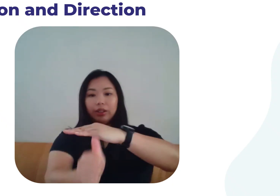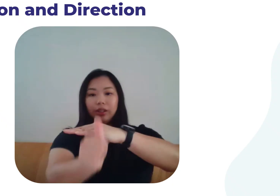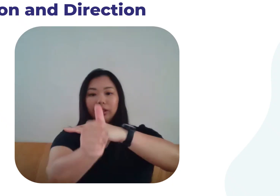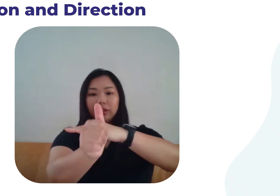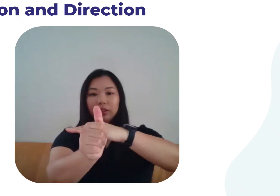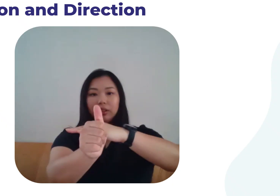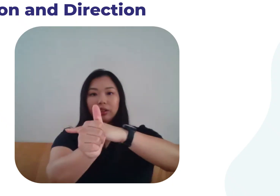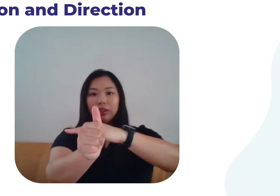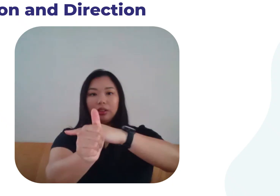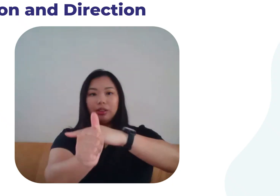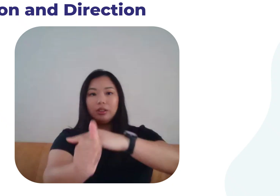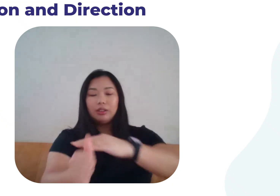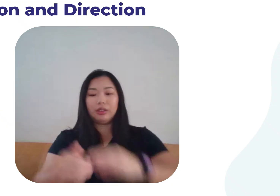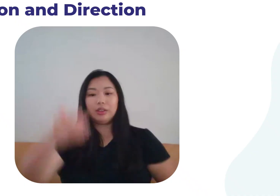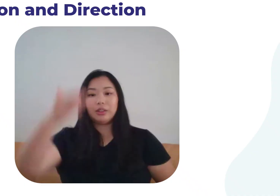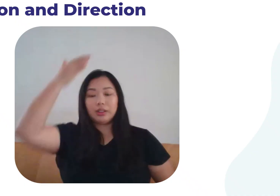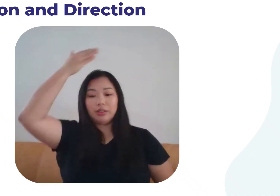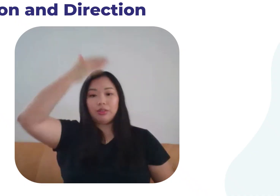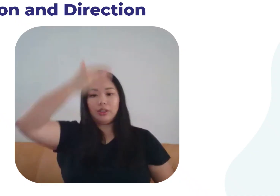under,